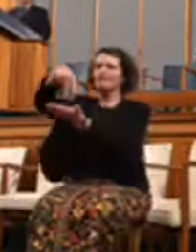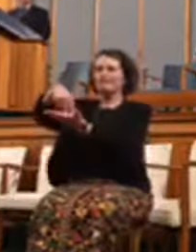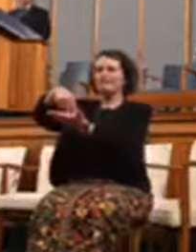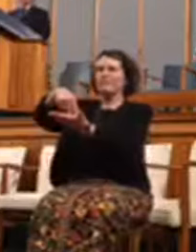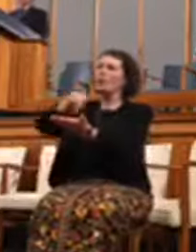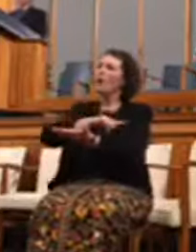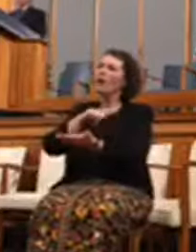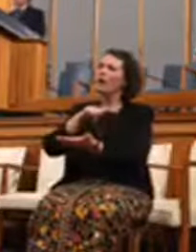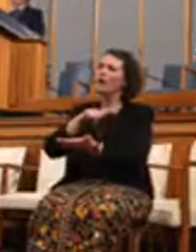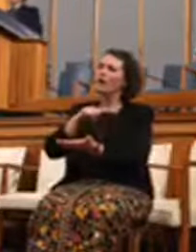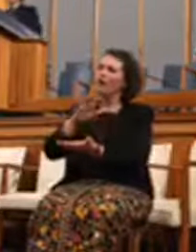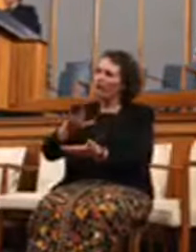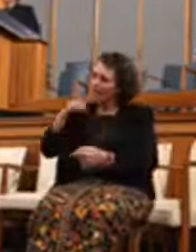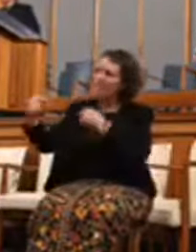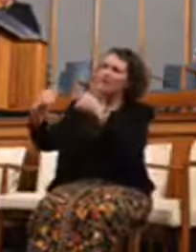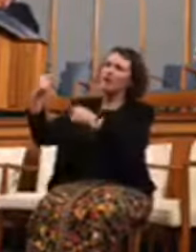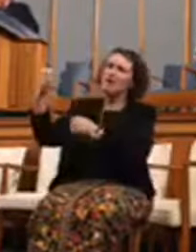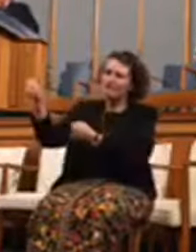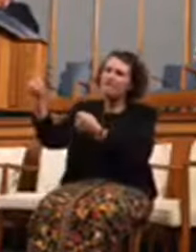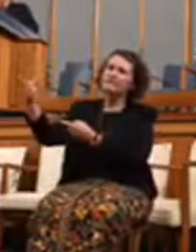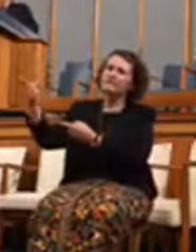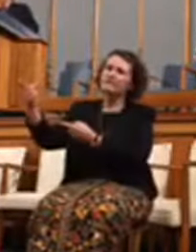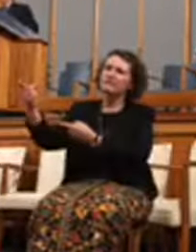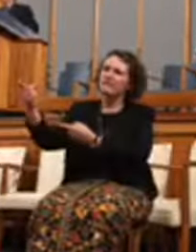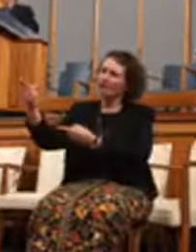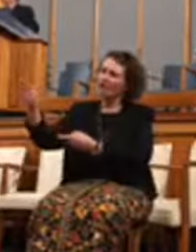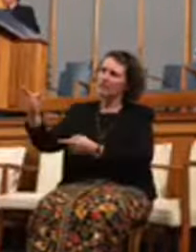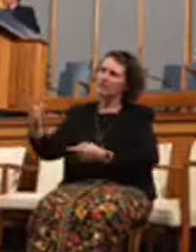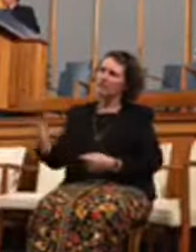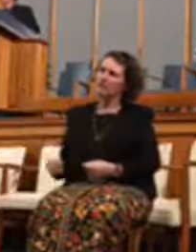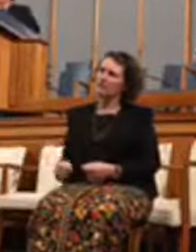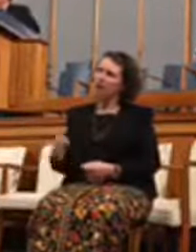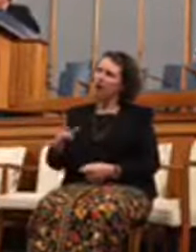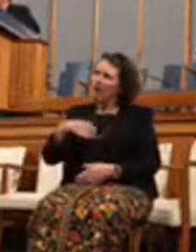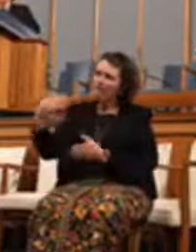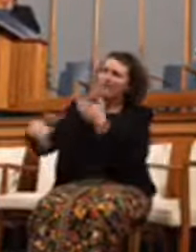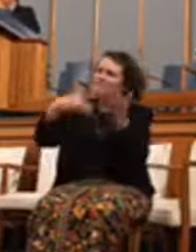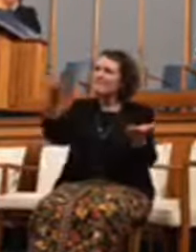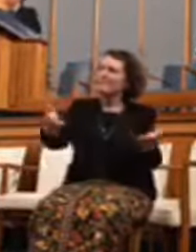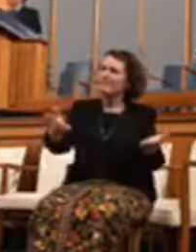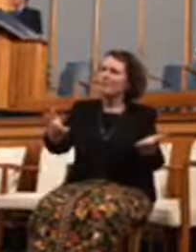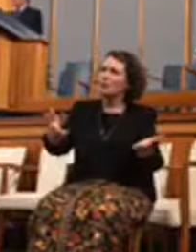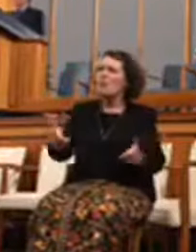giver. But someone may ask me, what is faith?